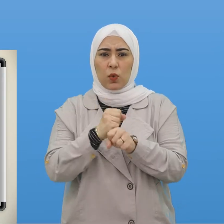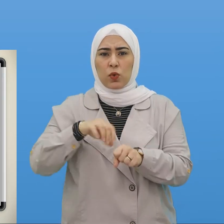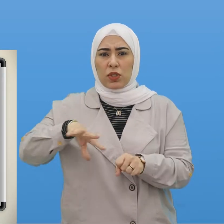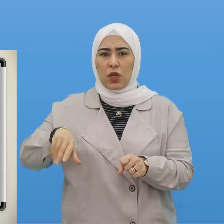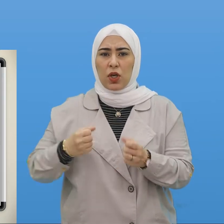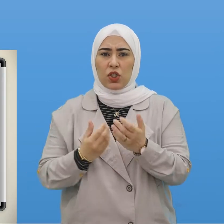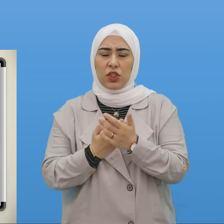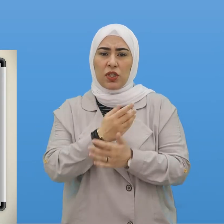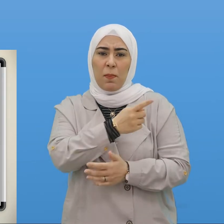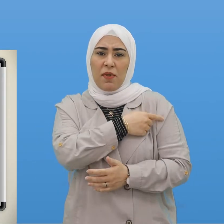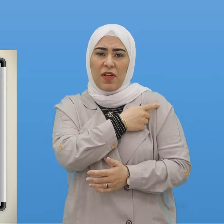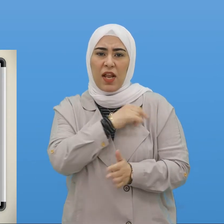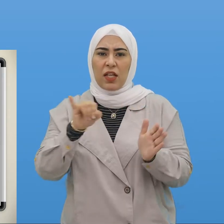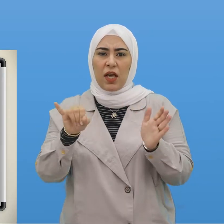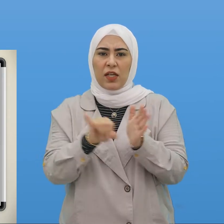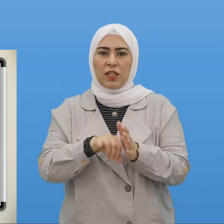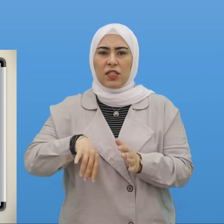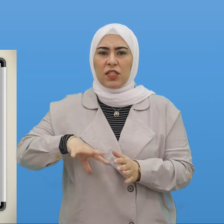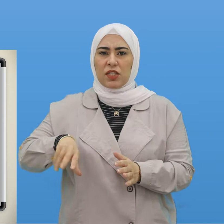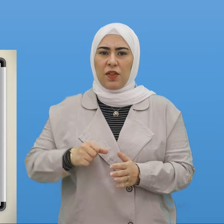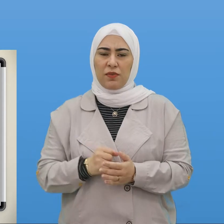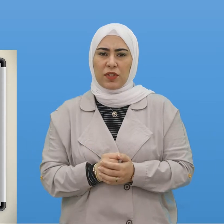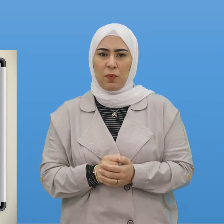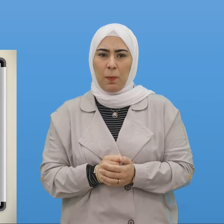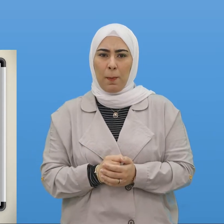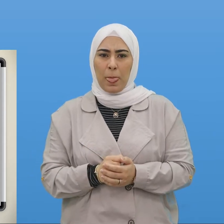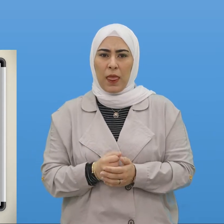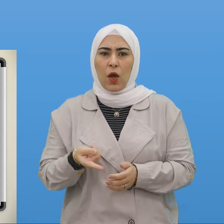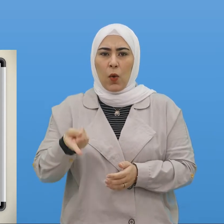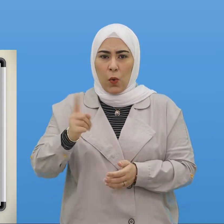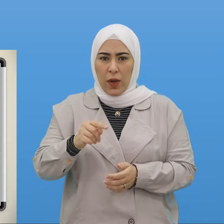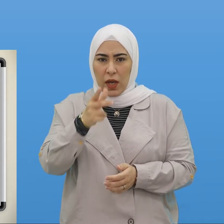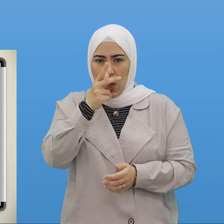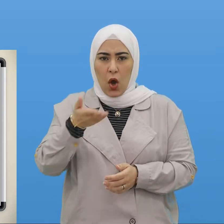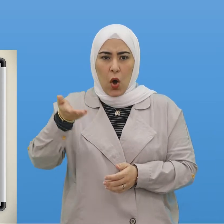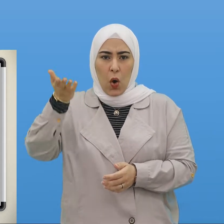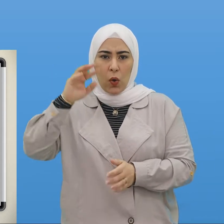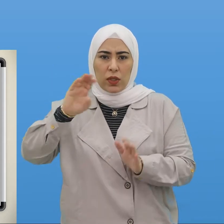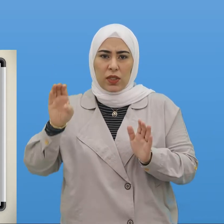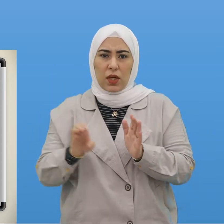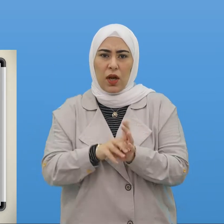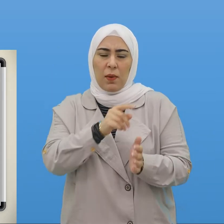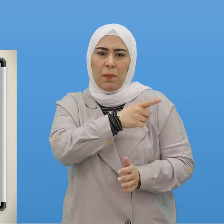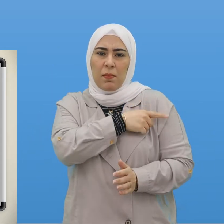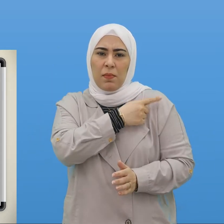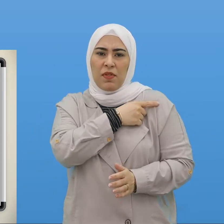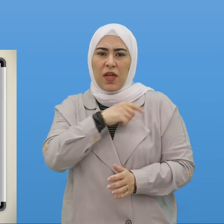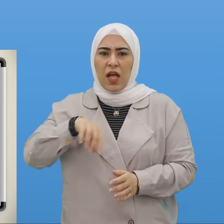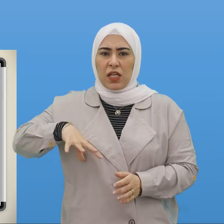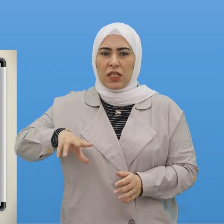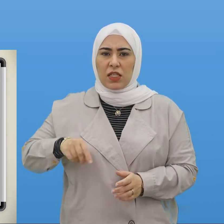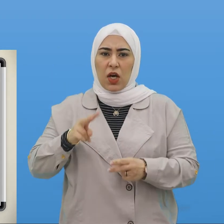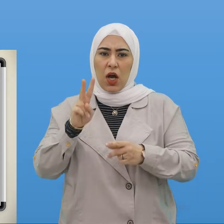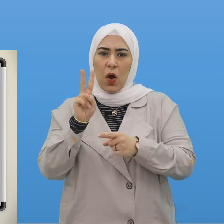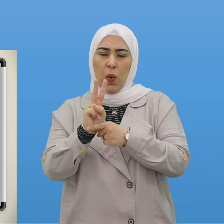like identity theft, and to make it easier to commit old crimes like theft or fraud.